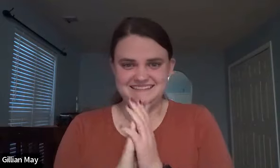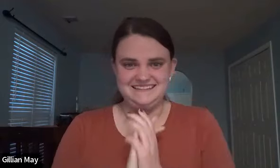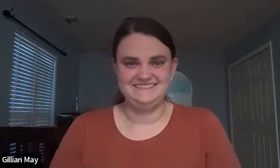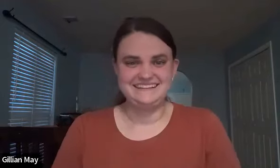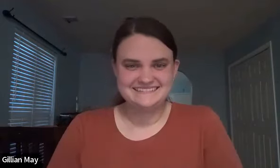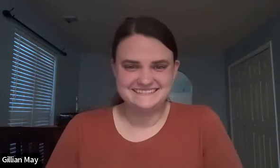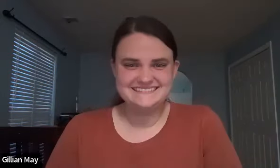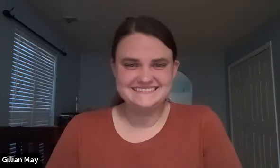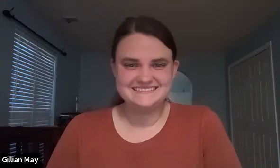All right. Mm-hmm. Mm-hmm.